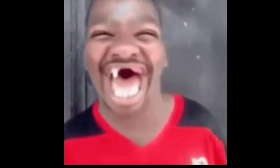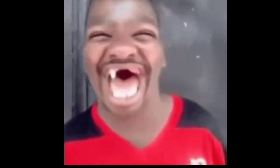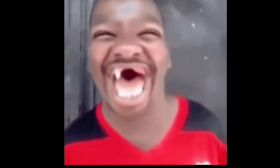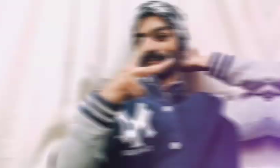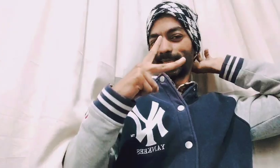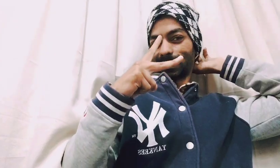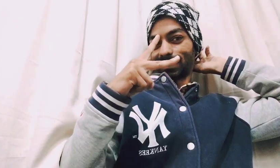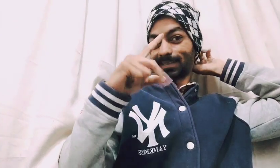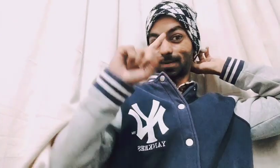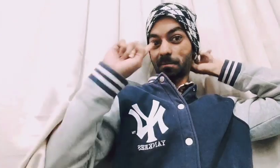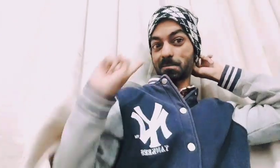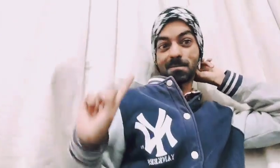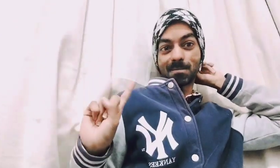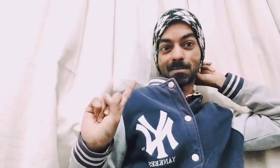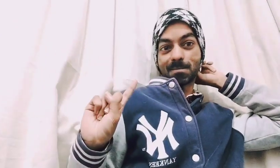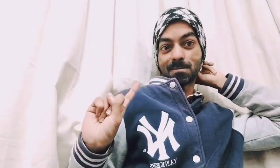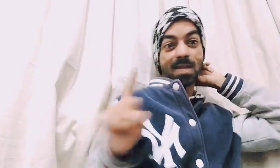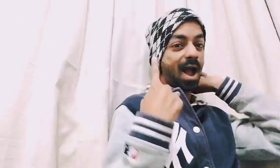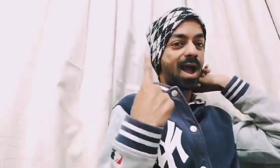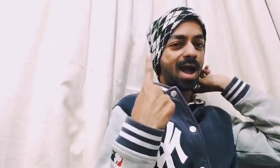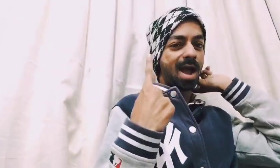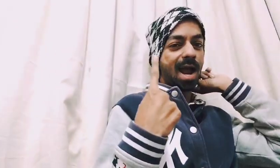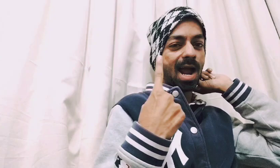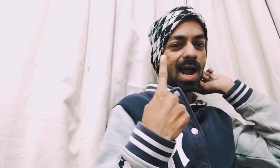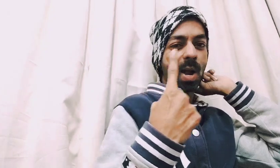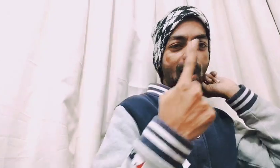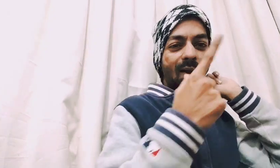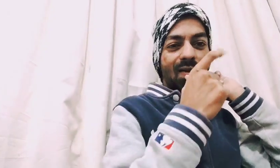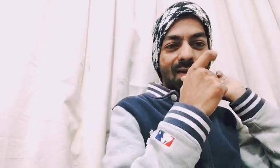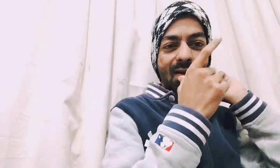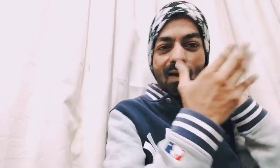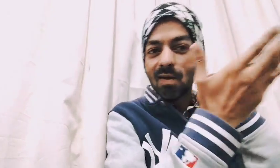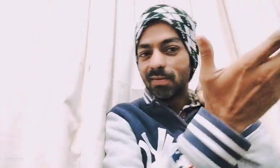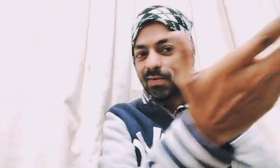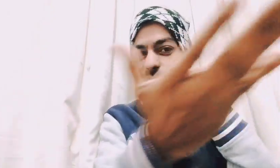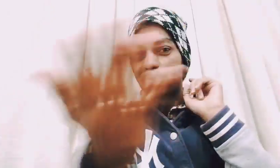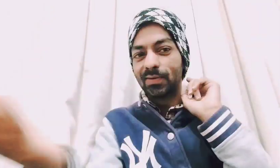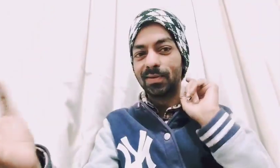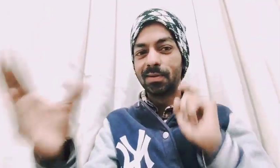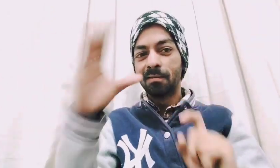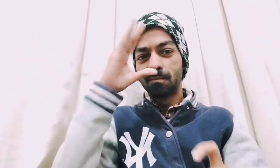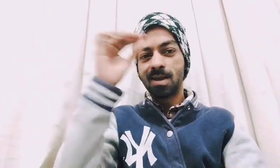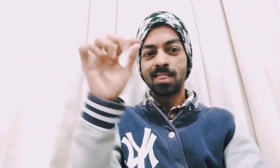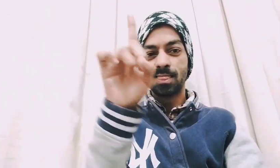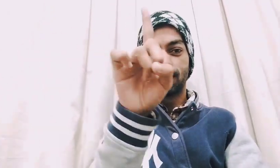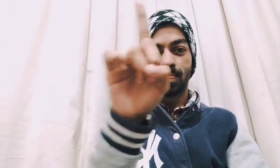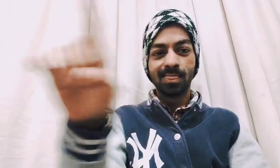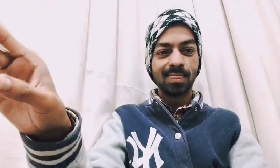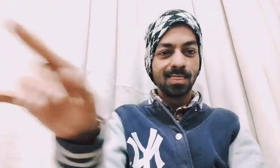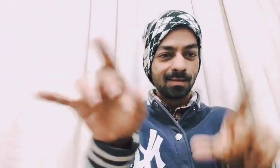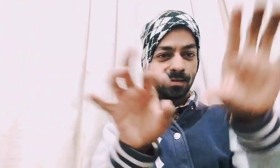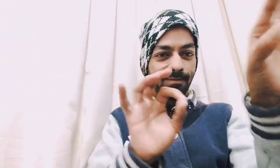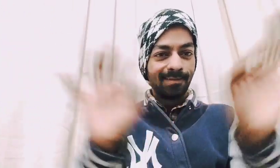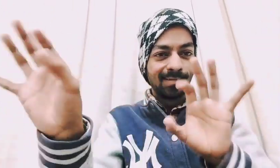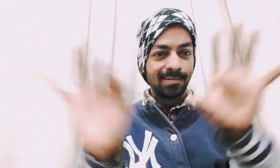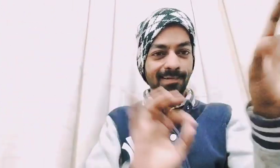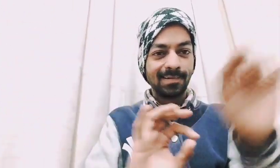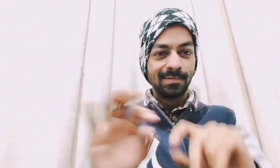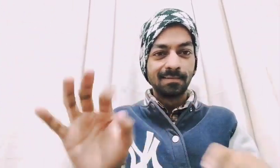its trajectory, potentially giving you a better chance to escape runway. It sounds like you're describing a